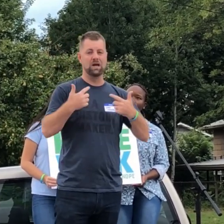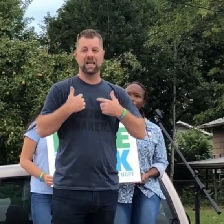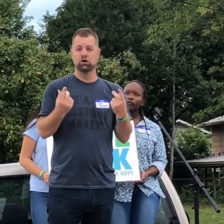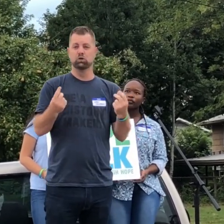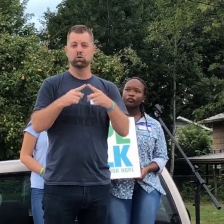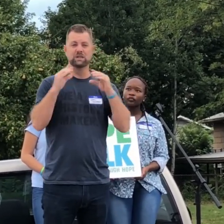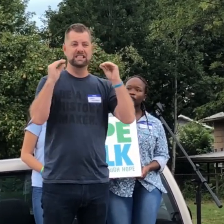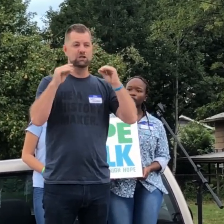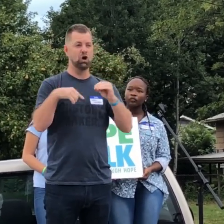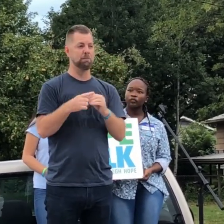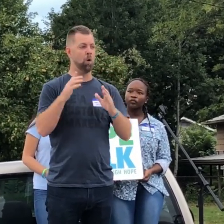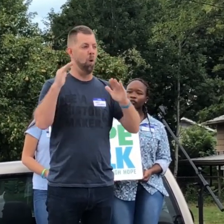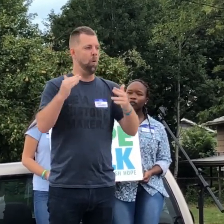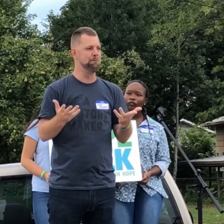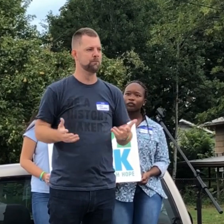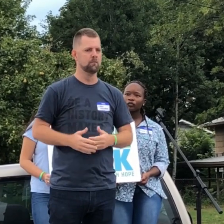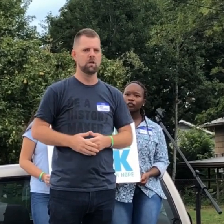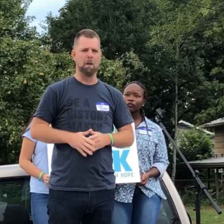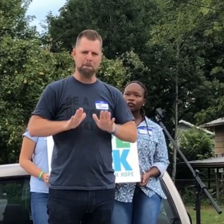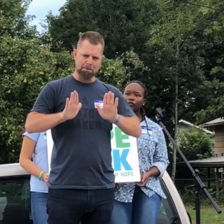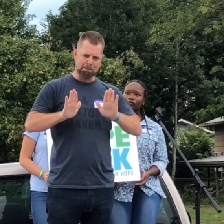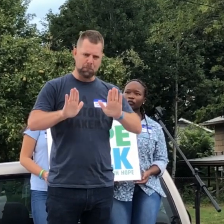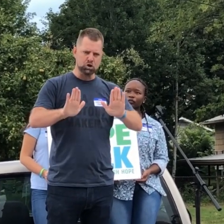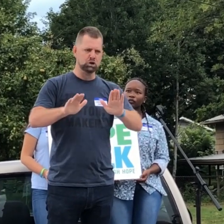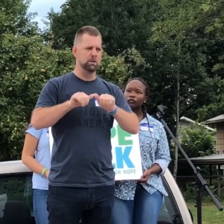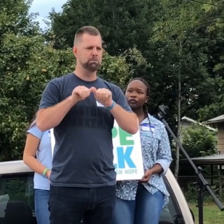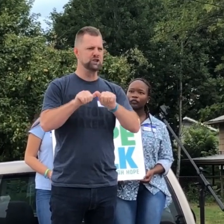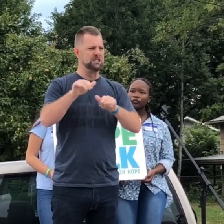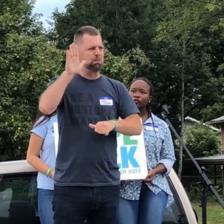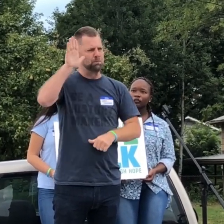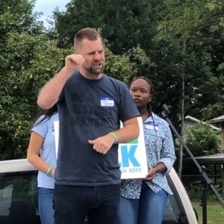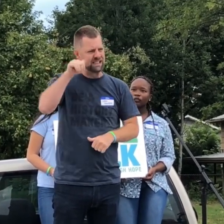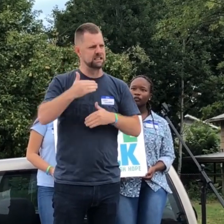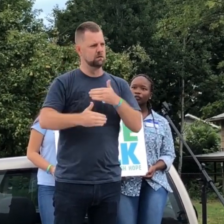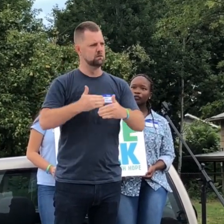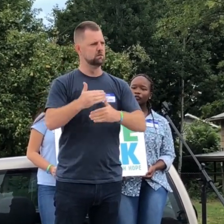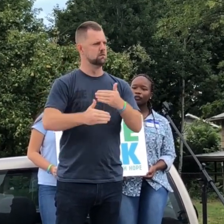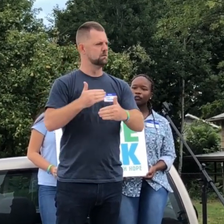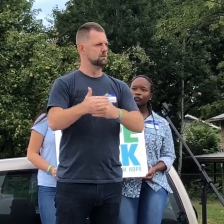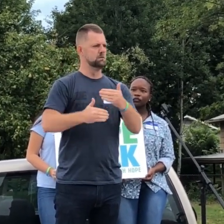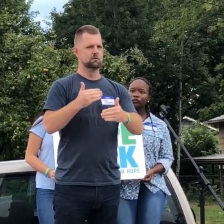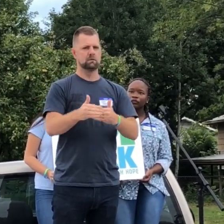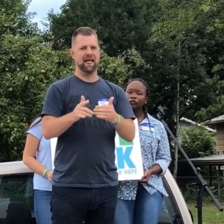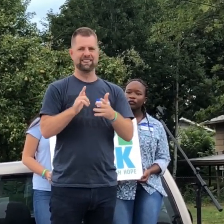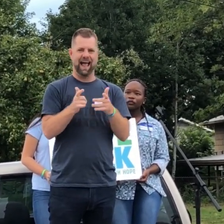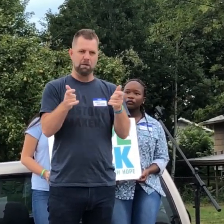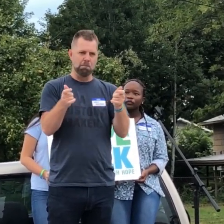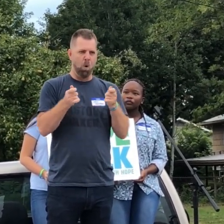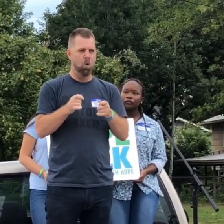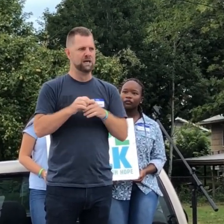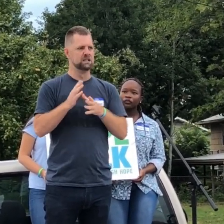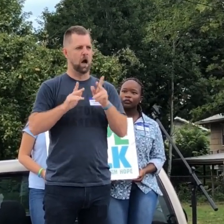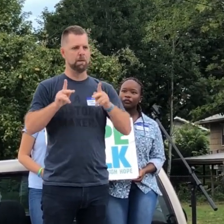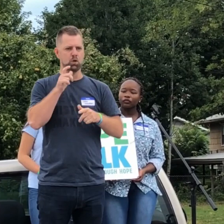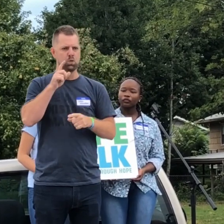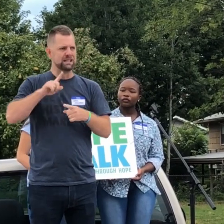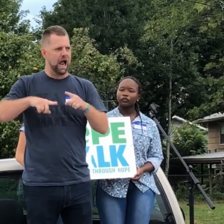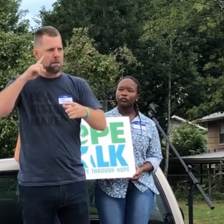they have no hope. So what I do to teach about hope is I push them, and I'm persistent, and I keep going. And that pulls